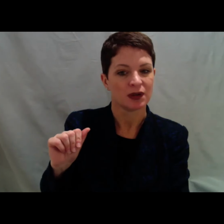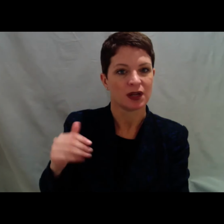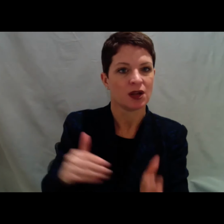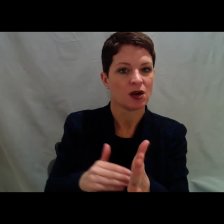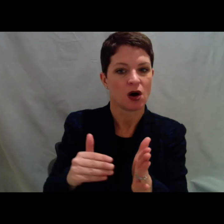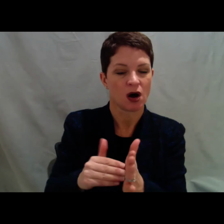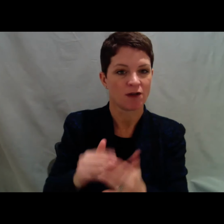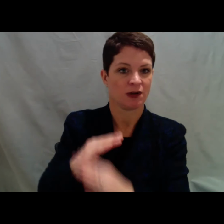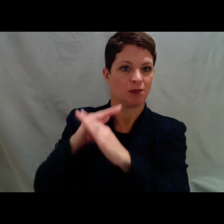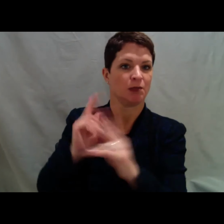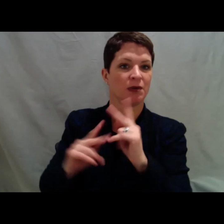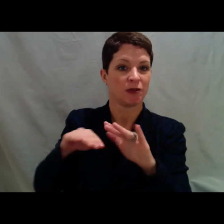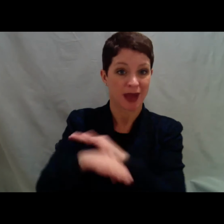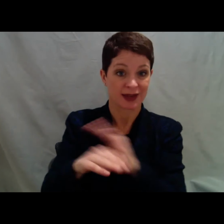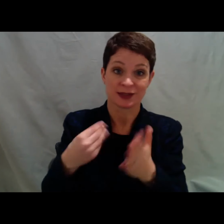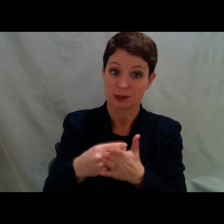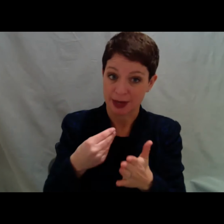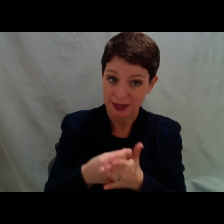bars people from access to money.